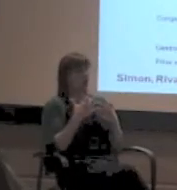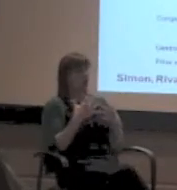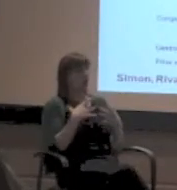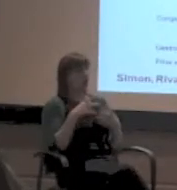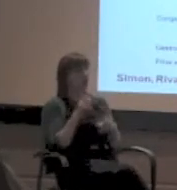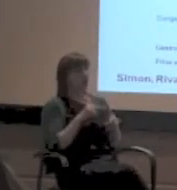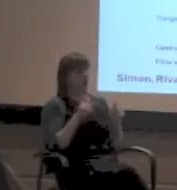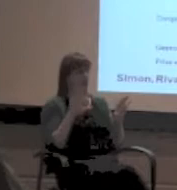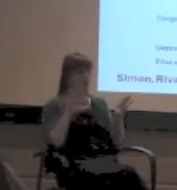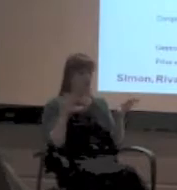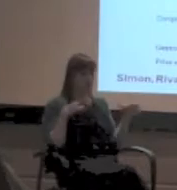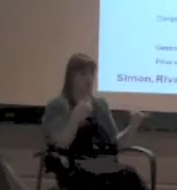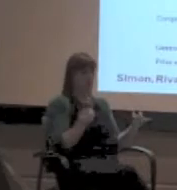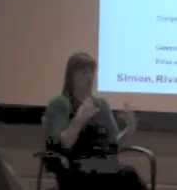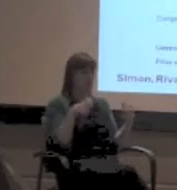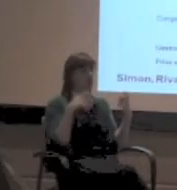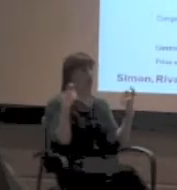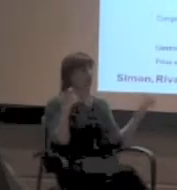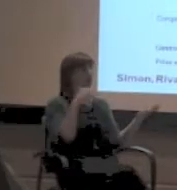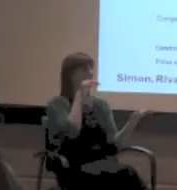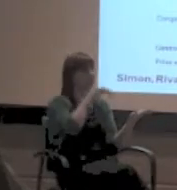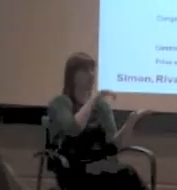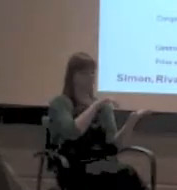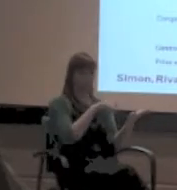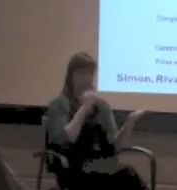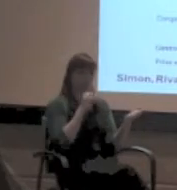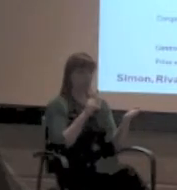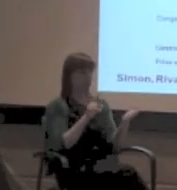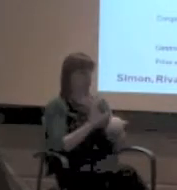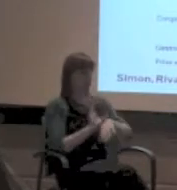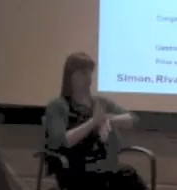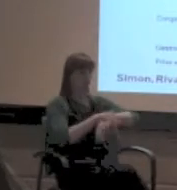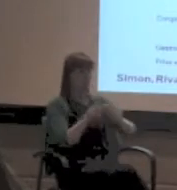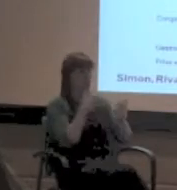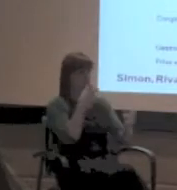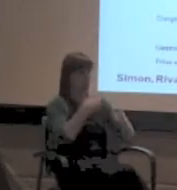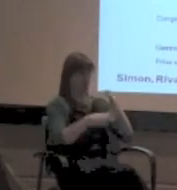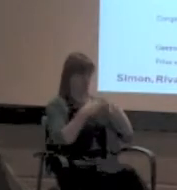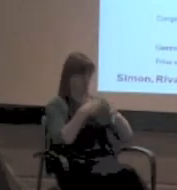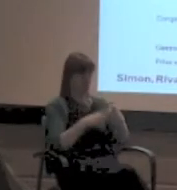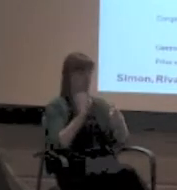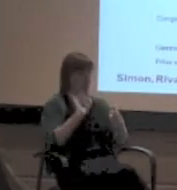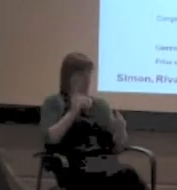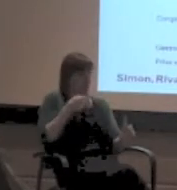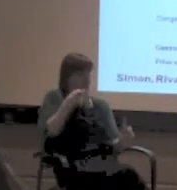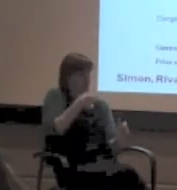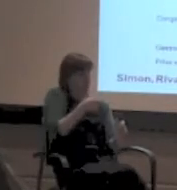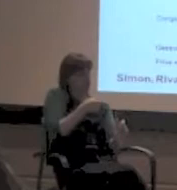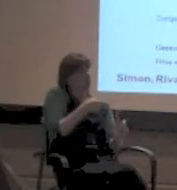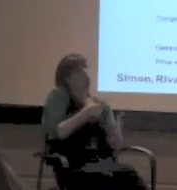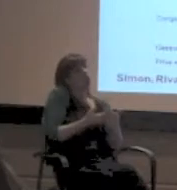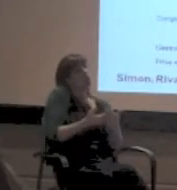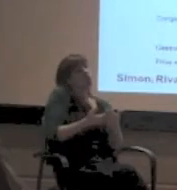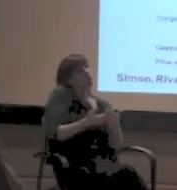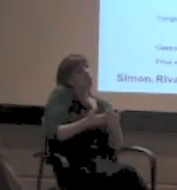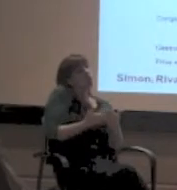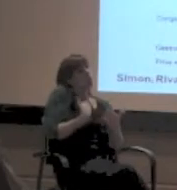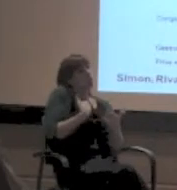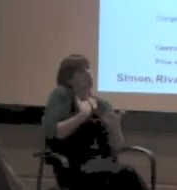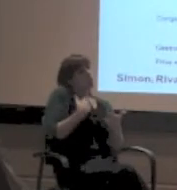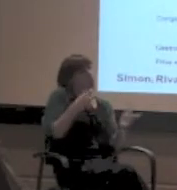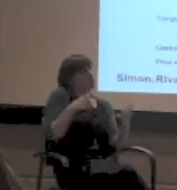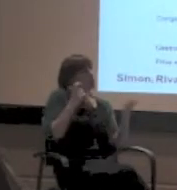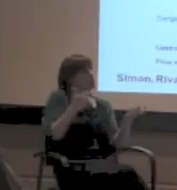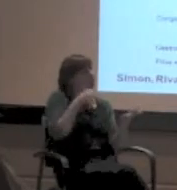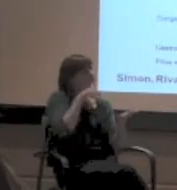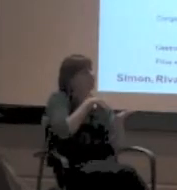together, make big studies, and start tackling some big problems. So that's what we're doing. So the